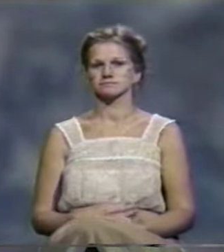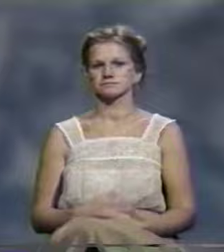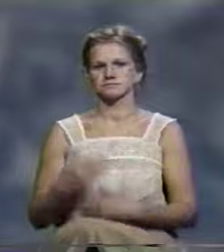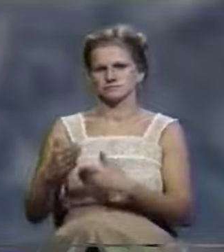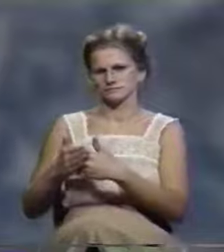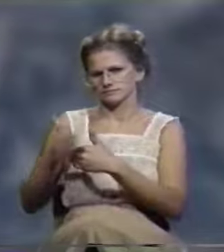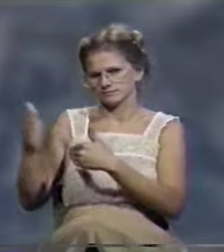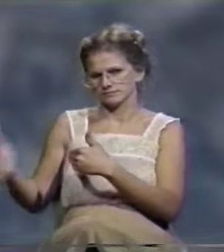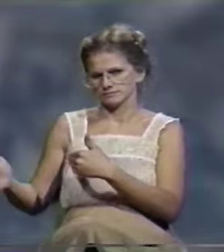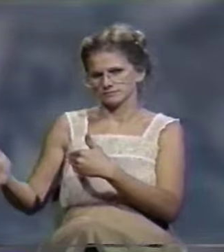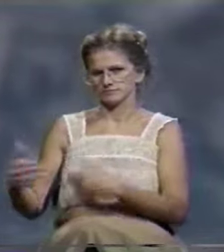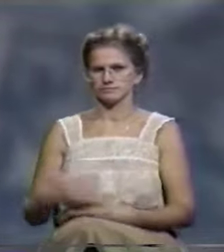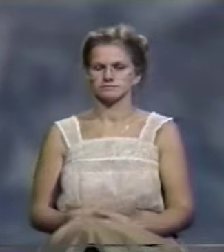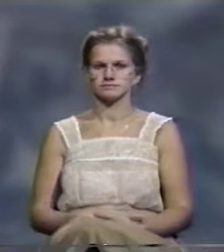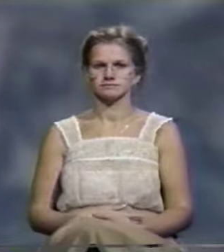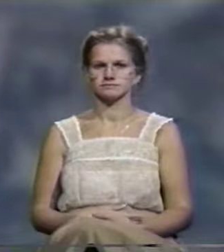Neighbor. Neighbor.